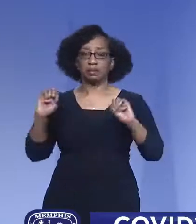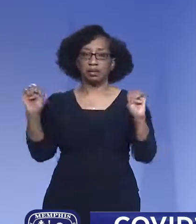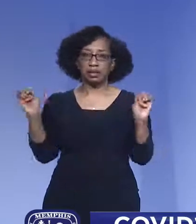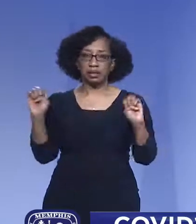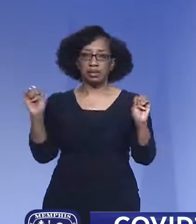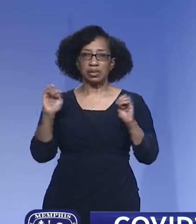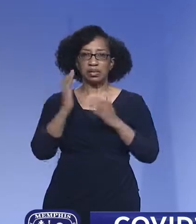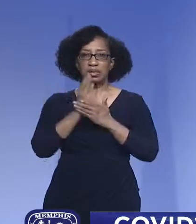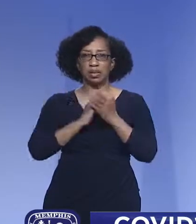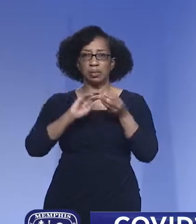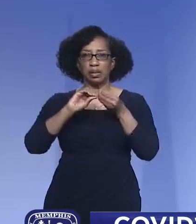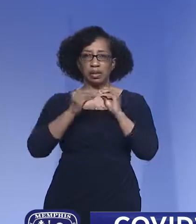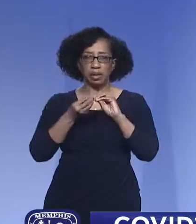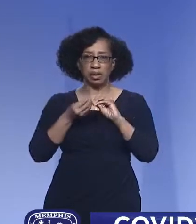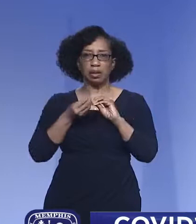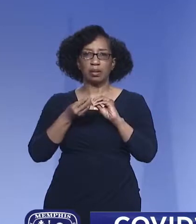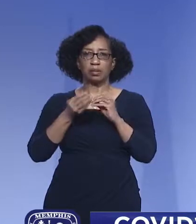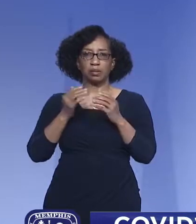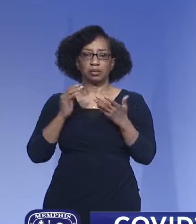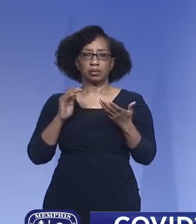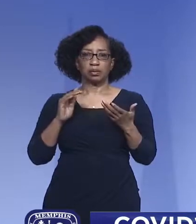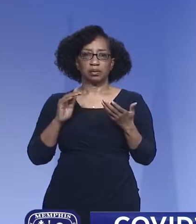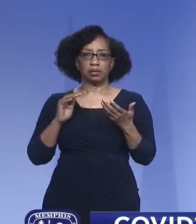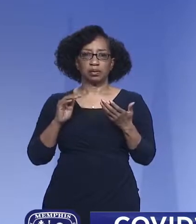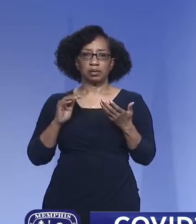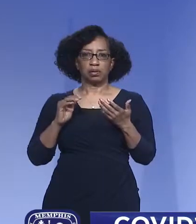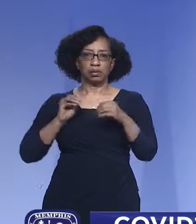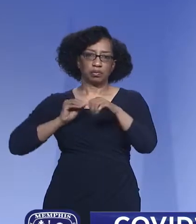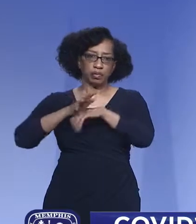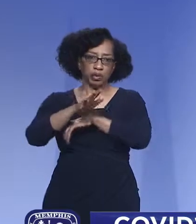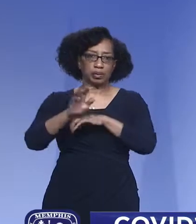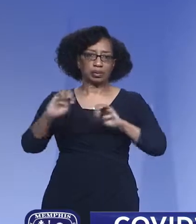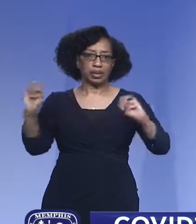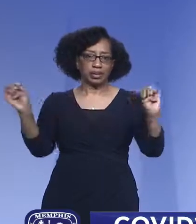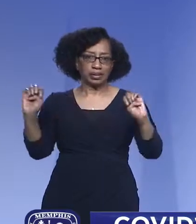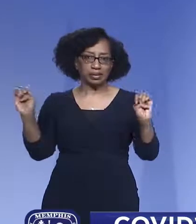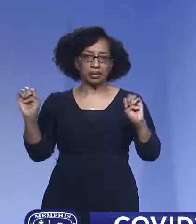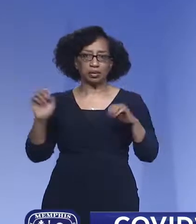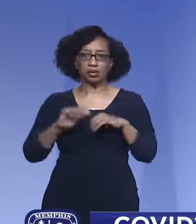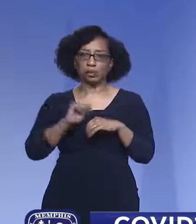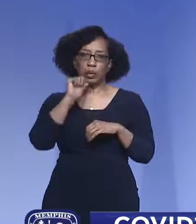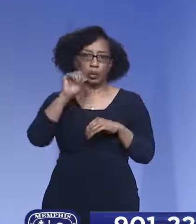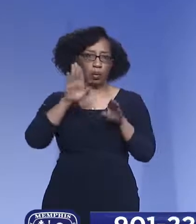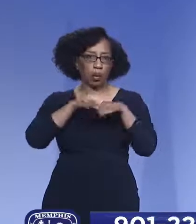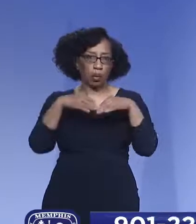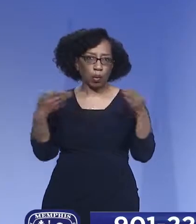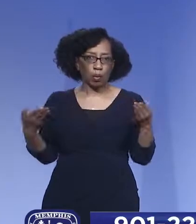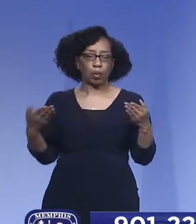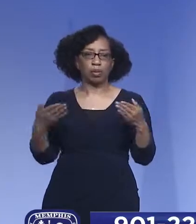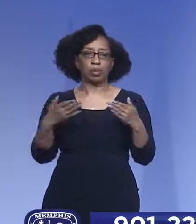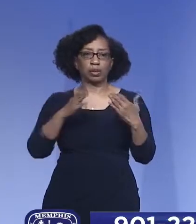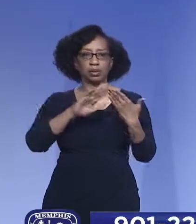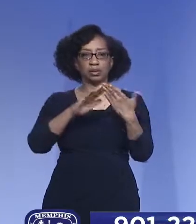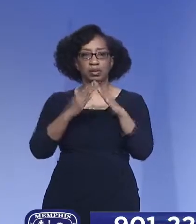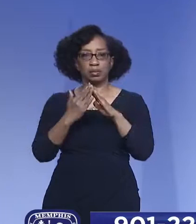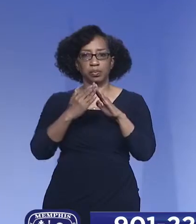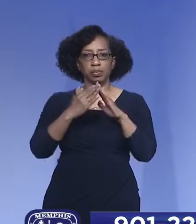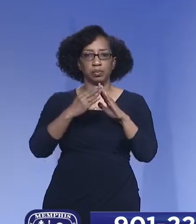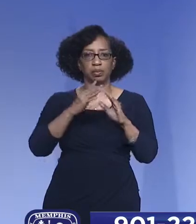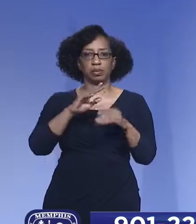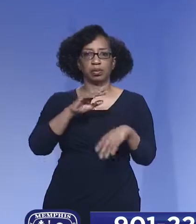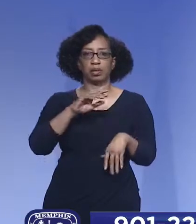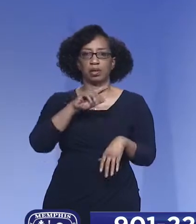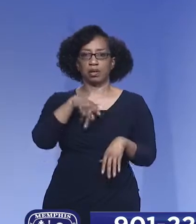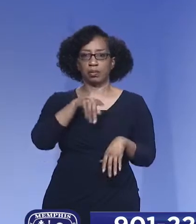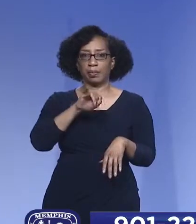some of that averages being influenced by the days that we were not as open while we were getting the community-based vaccination site